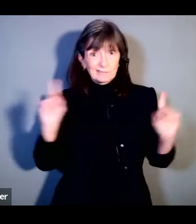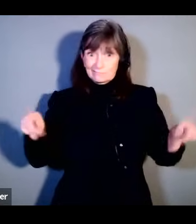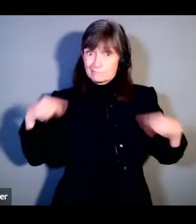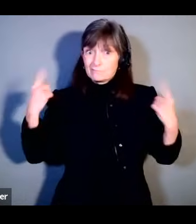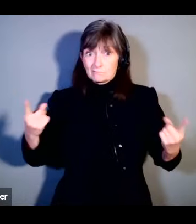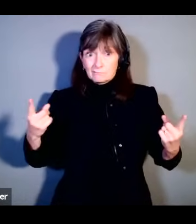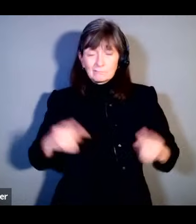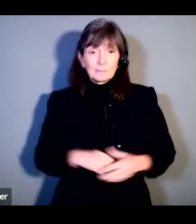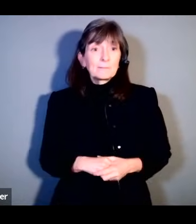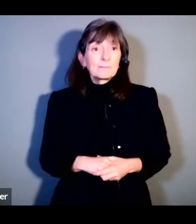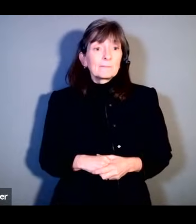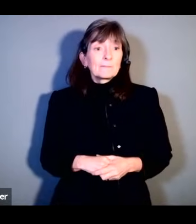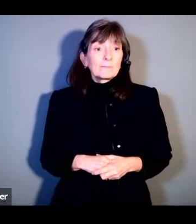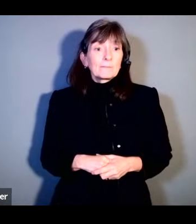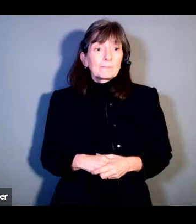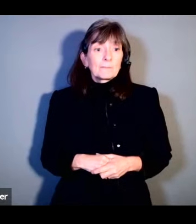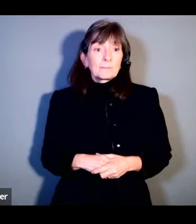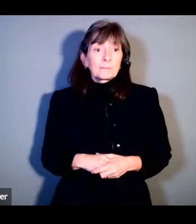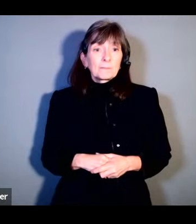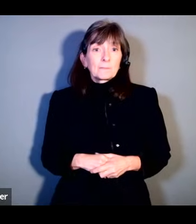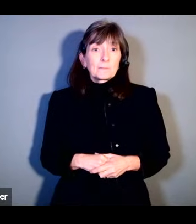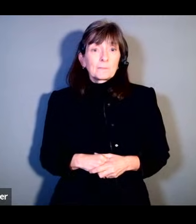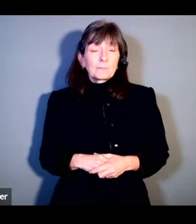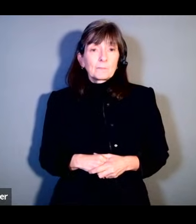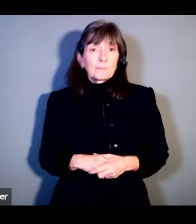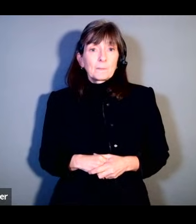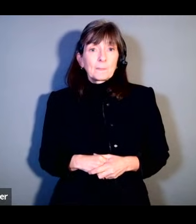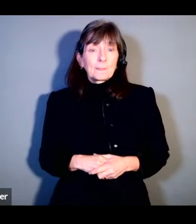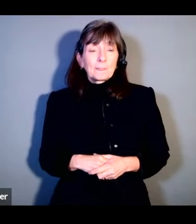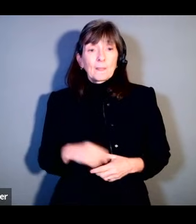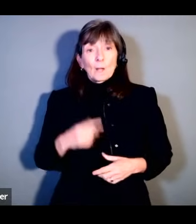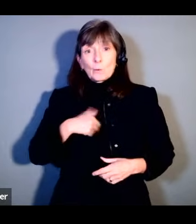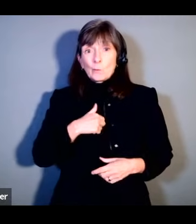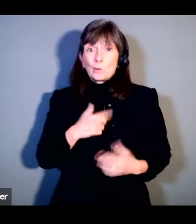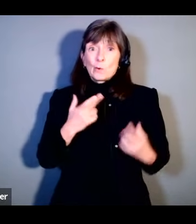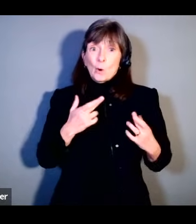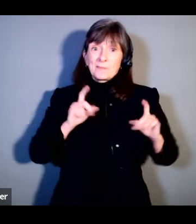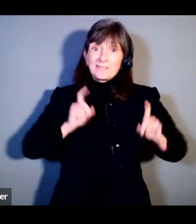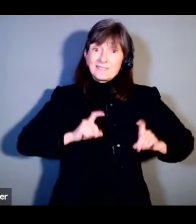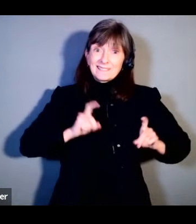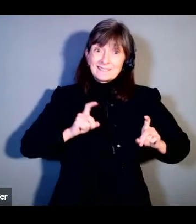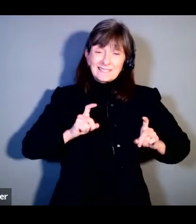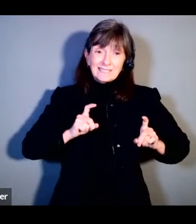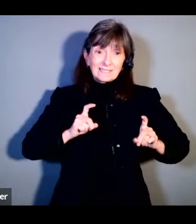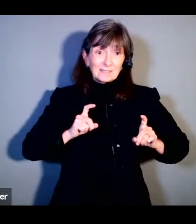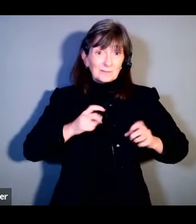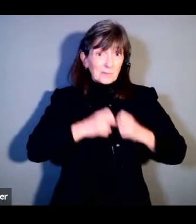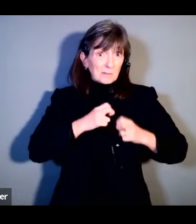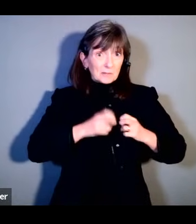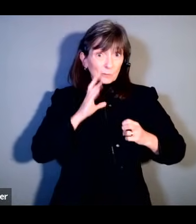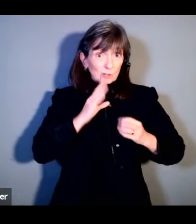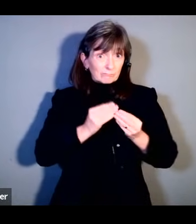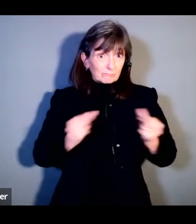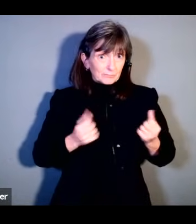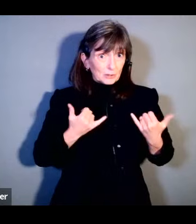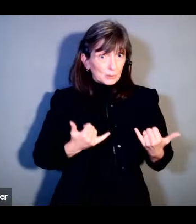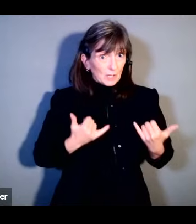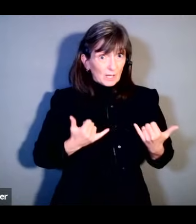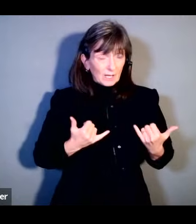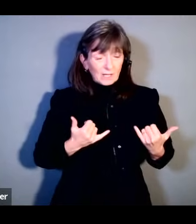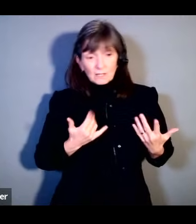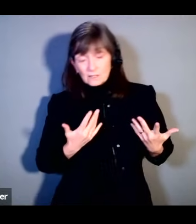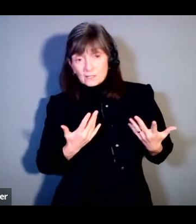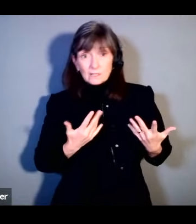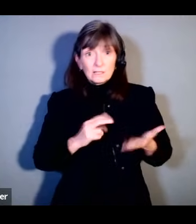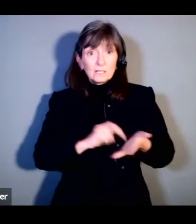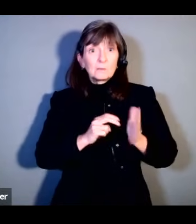Certainly our hope is that this testing issue will be resolved today, and that we'll be able to get